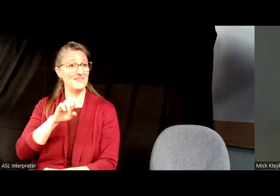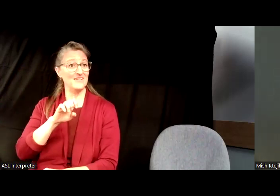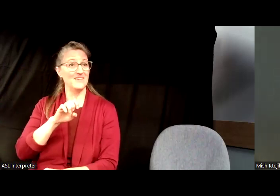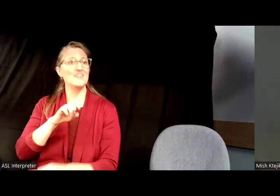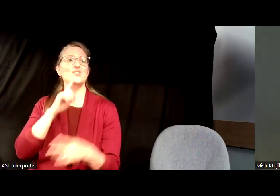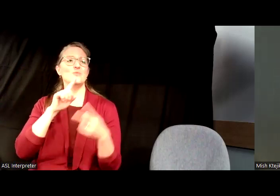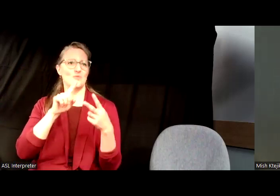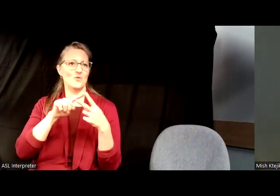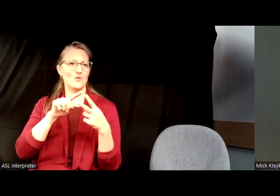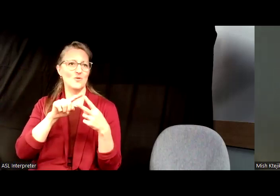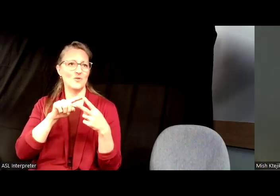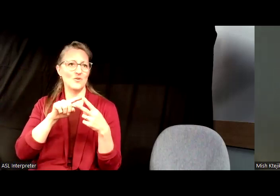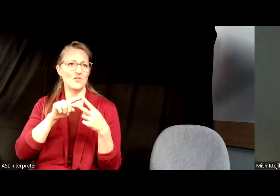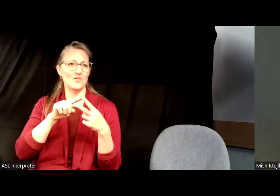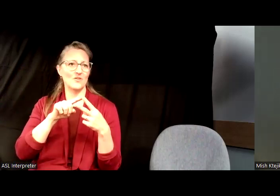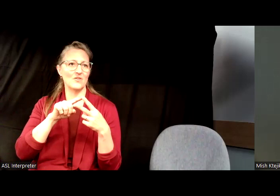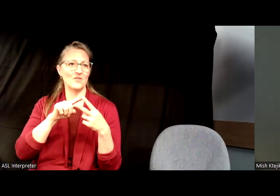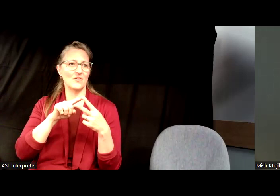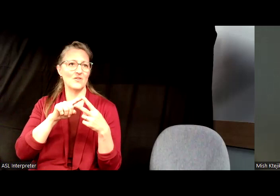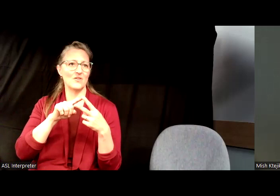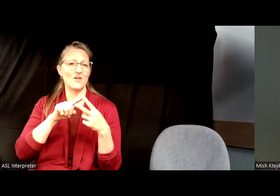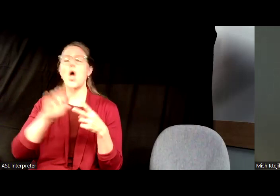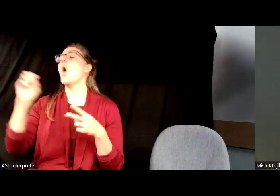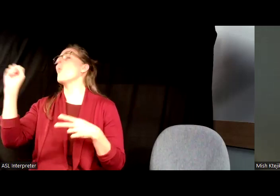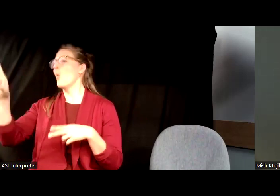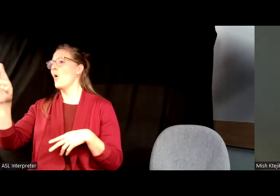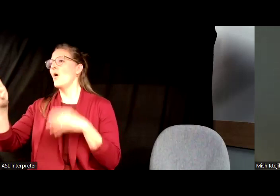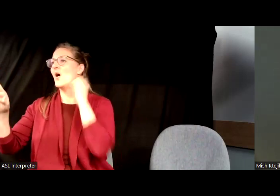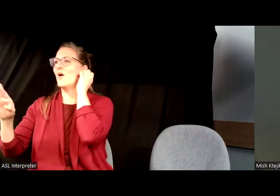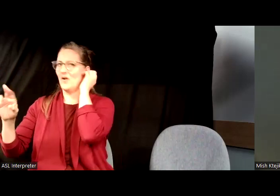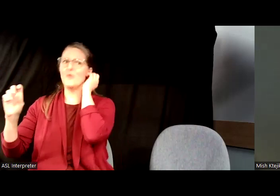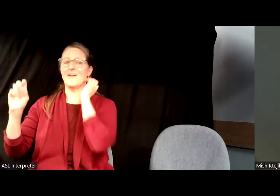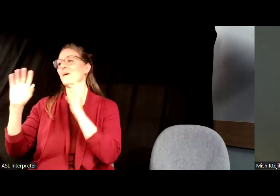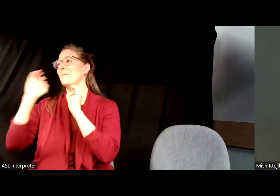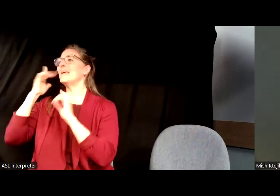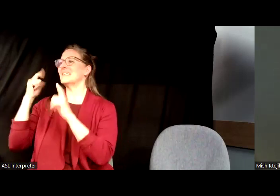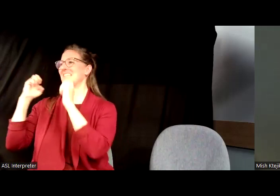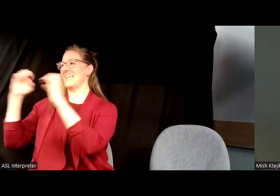say that in, or you get the education, because it's actually a standalone license.